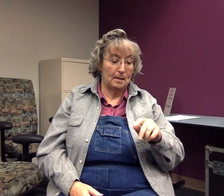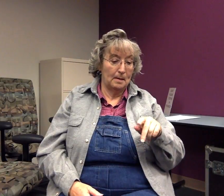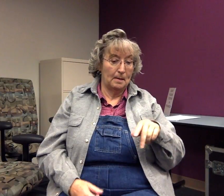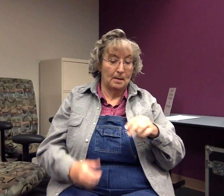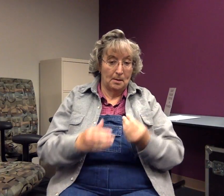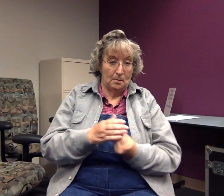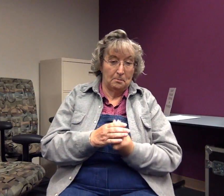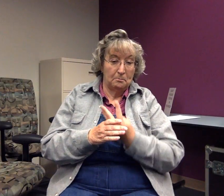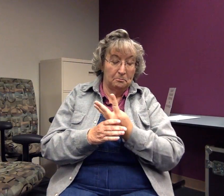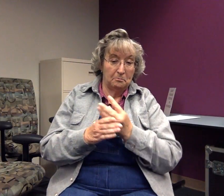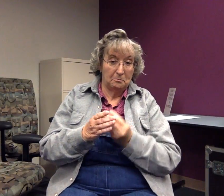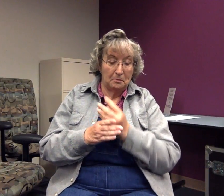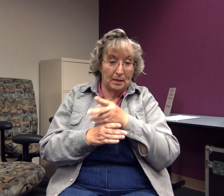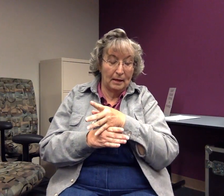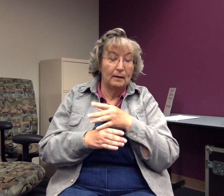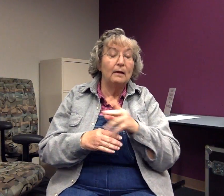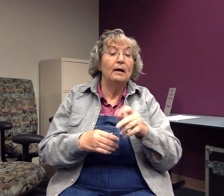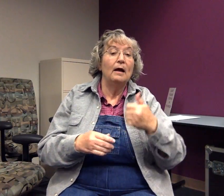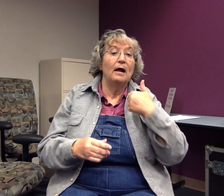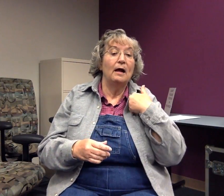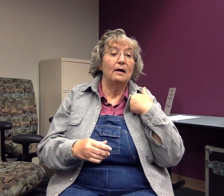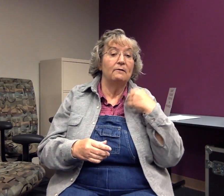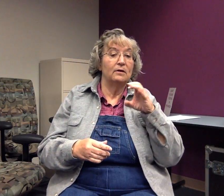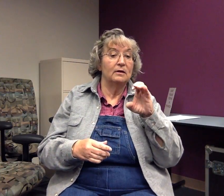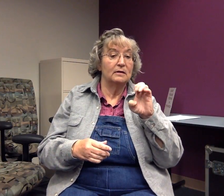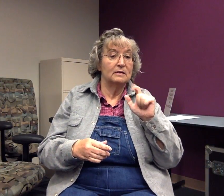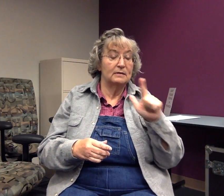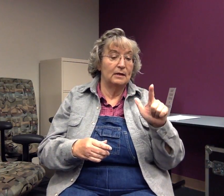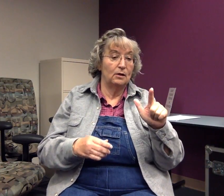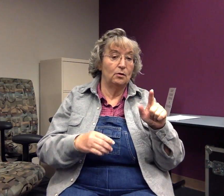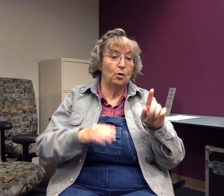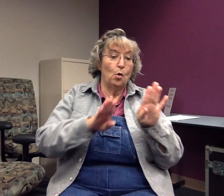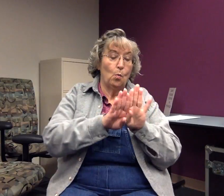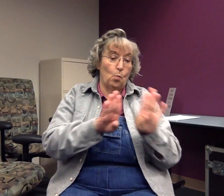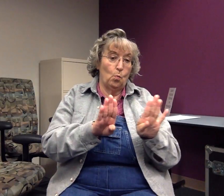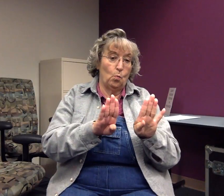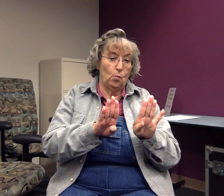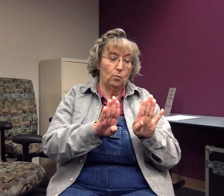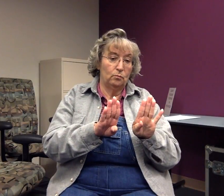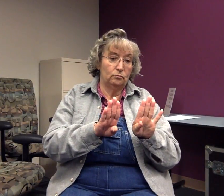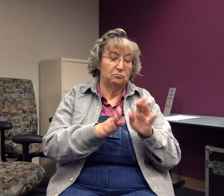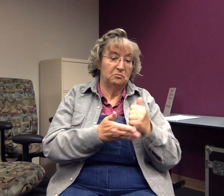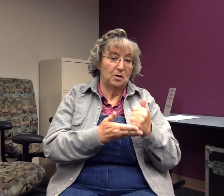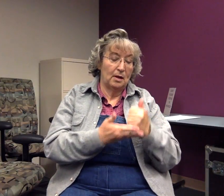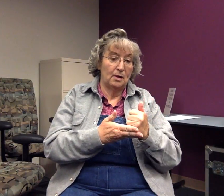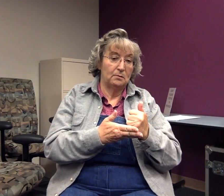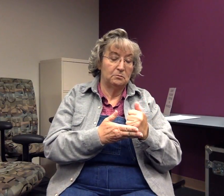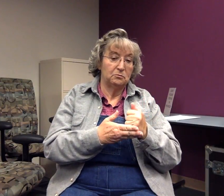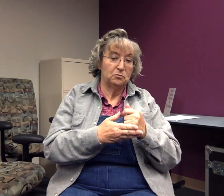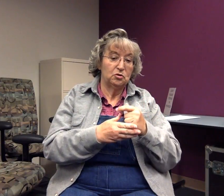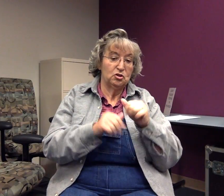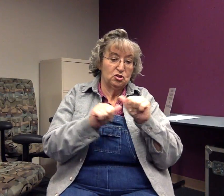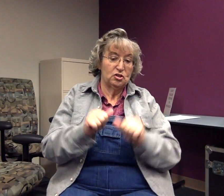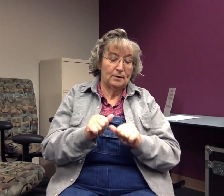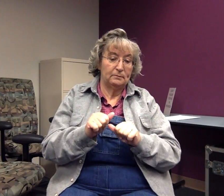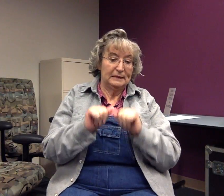maintains their shape. Inside the human body, cells range from microscopic to over a meter long. You have about